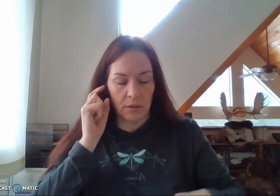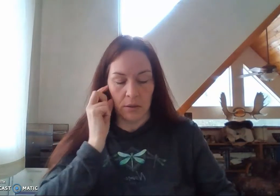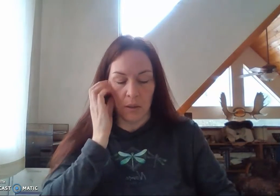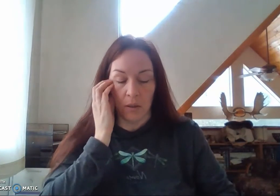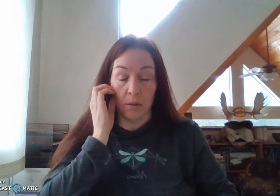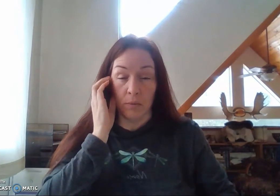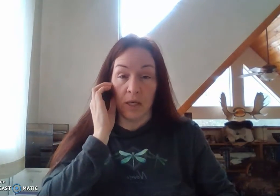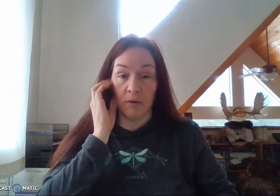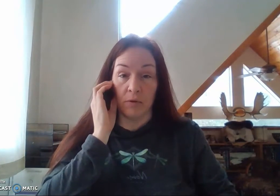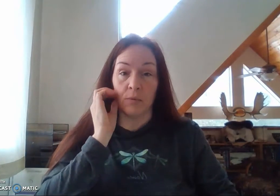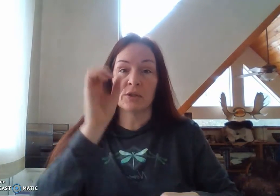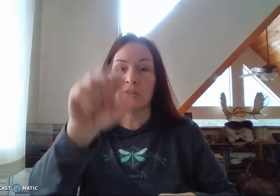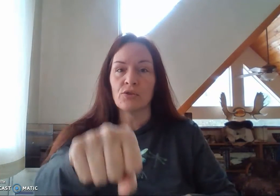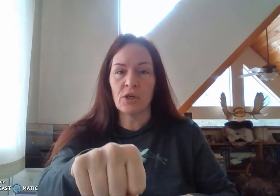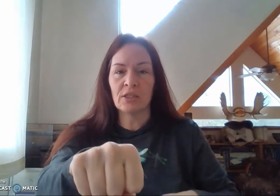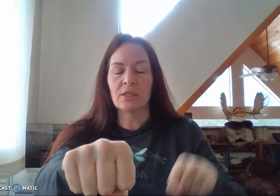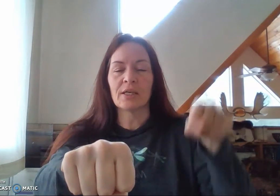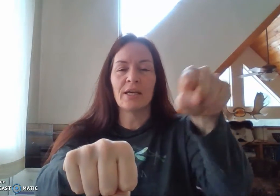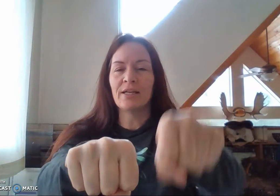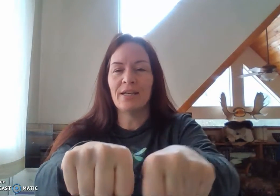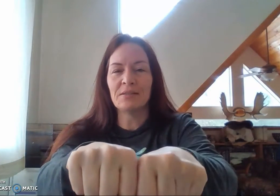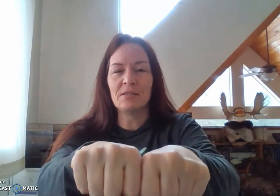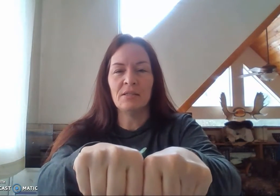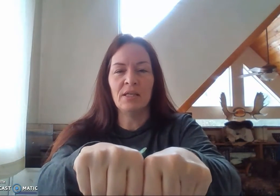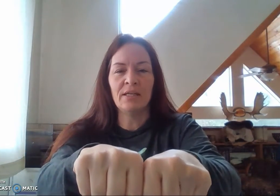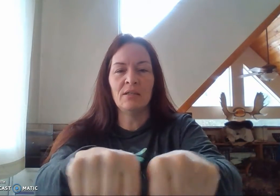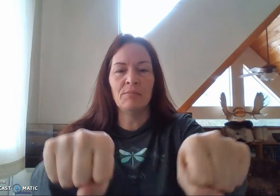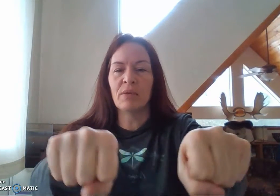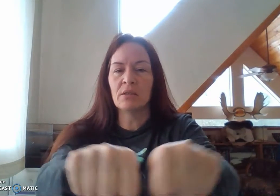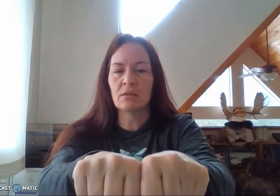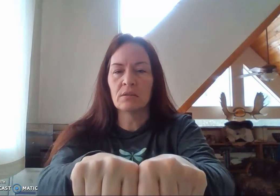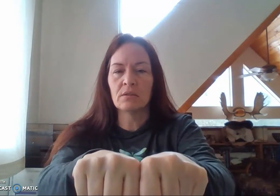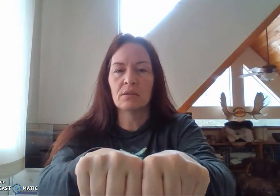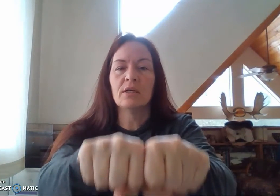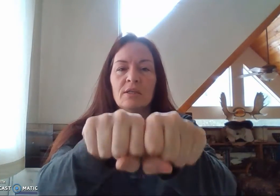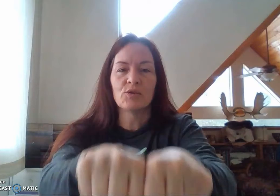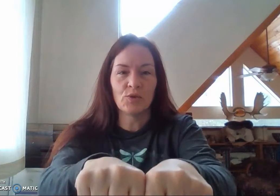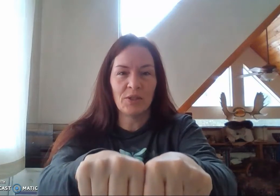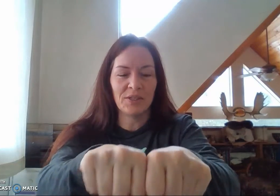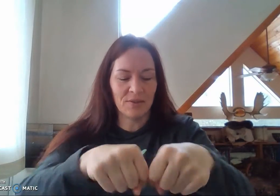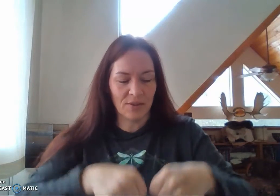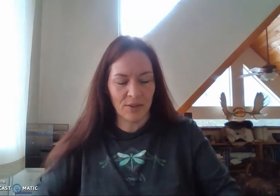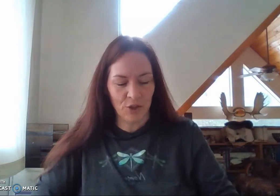largest. We have the word strong, add S to the end, it makes strongest. Good